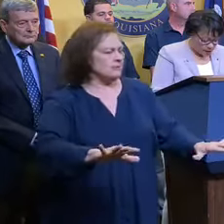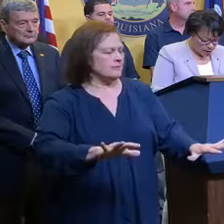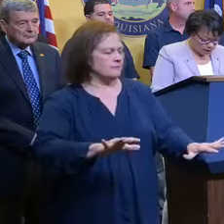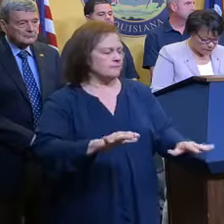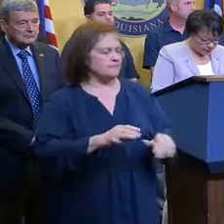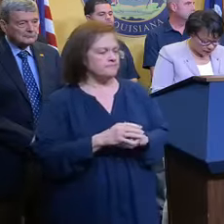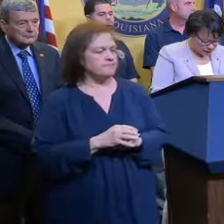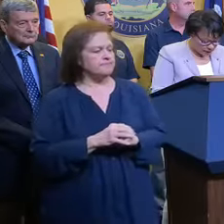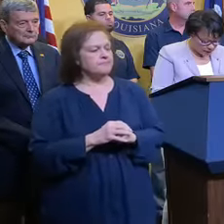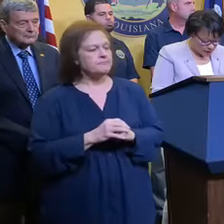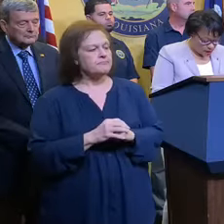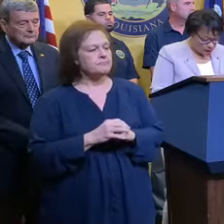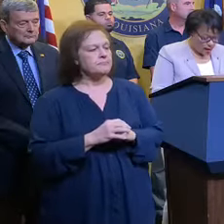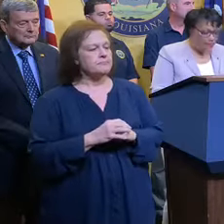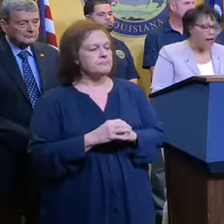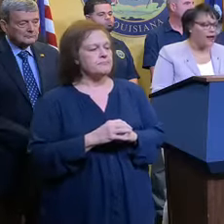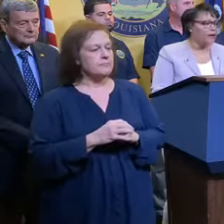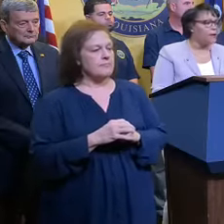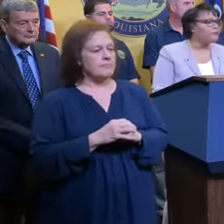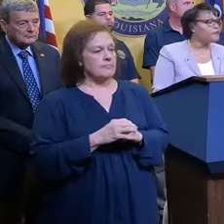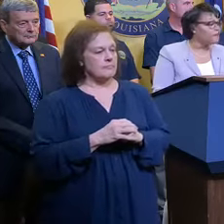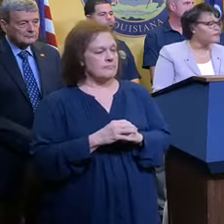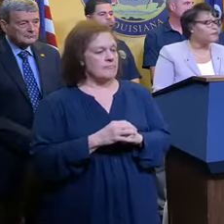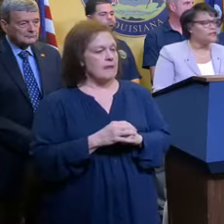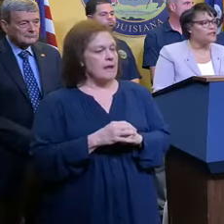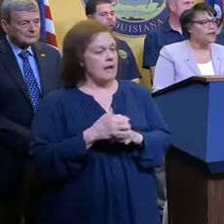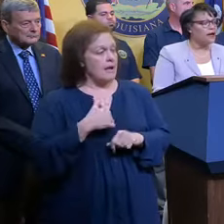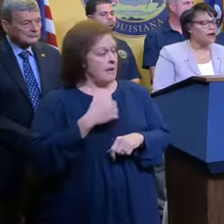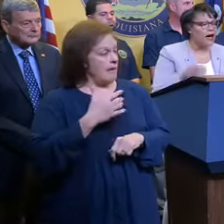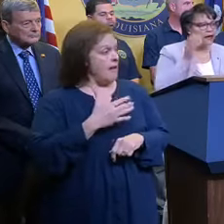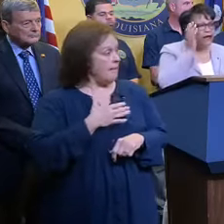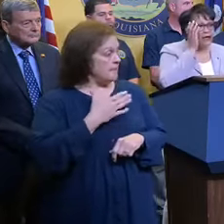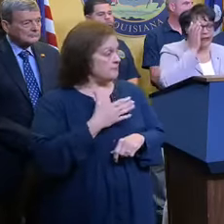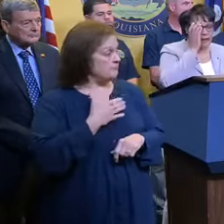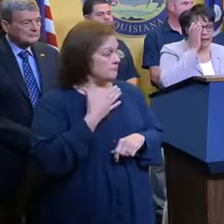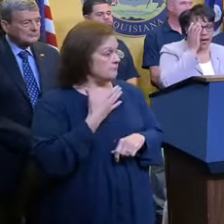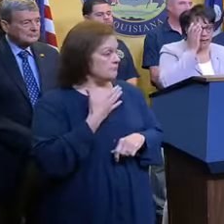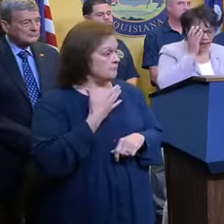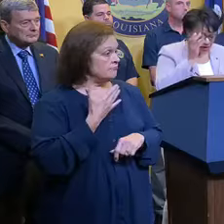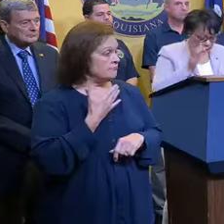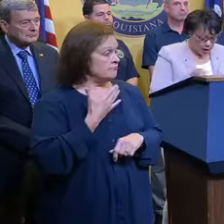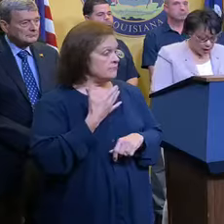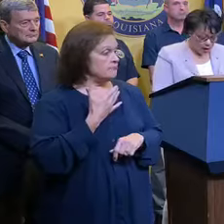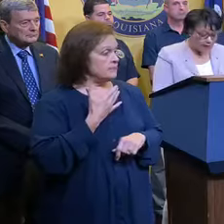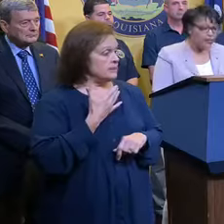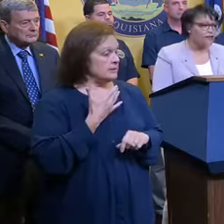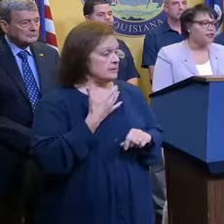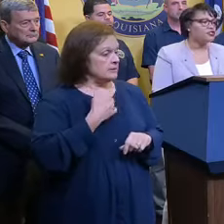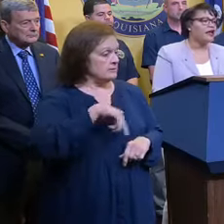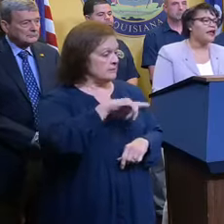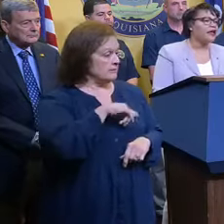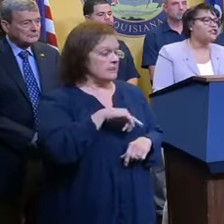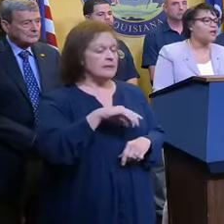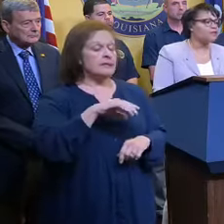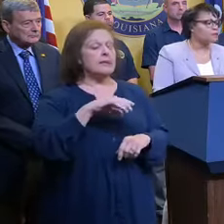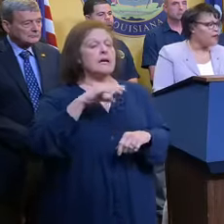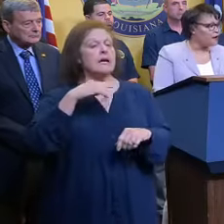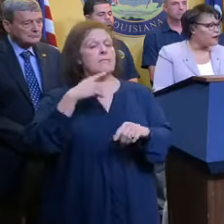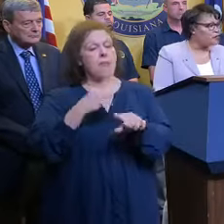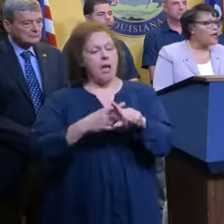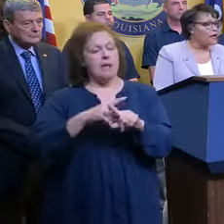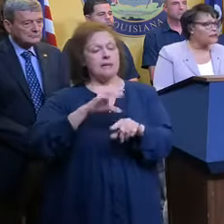particular virus. I am pleased to see that my colleague, Madam Mayor, Cynthia Lee Shang in